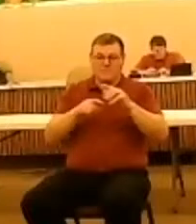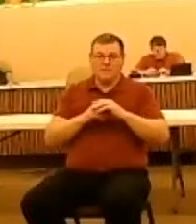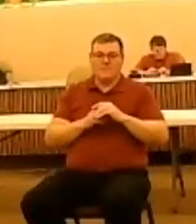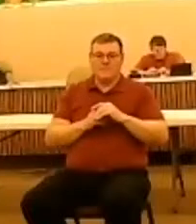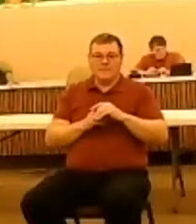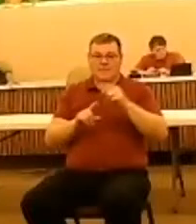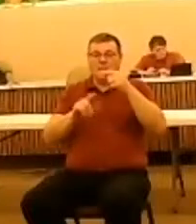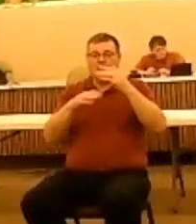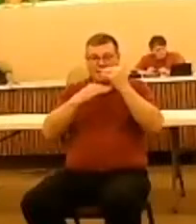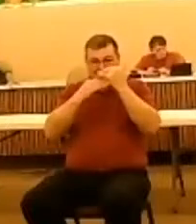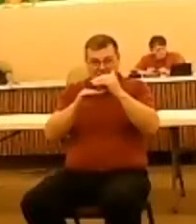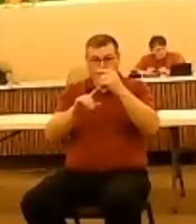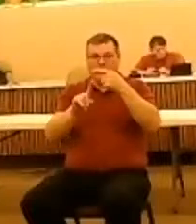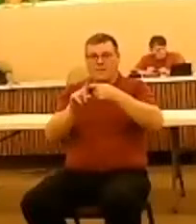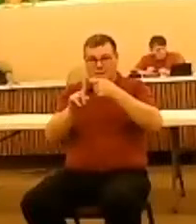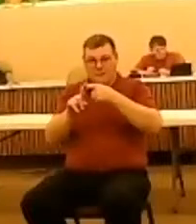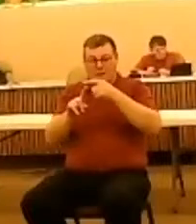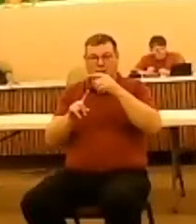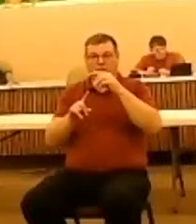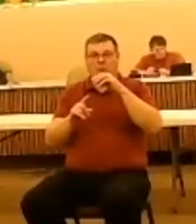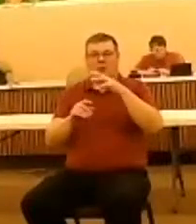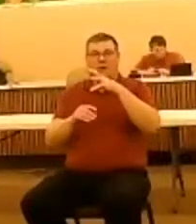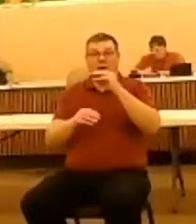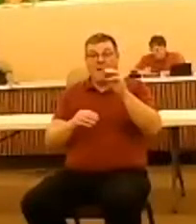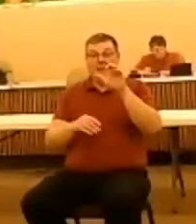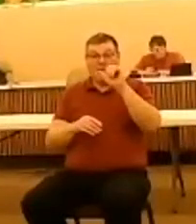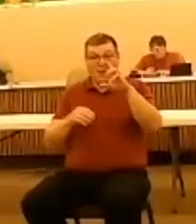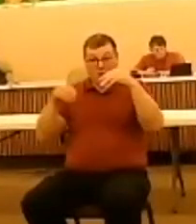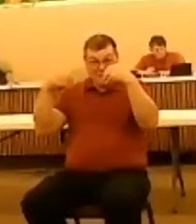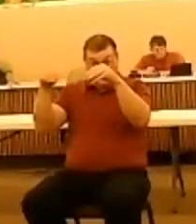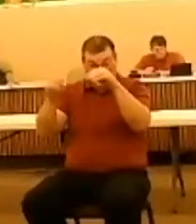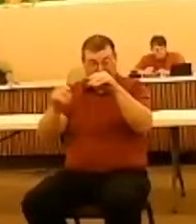rentals and car dealerships to Western Air Road.